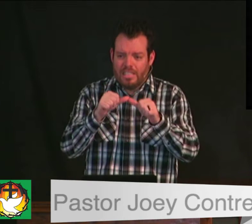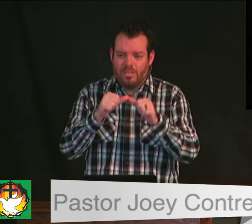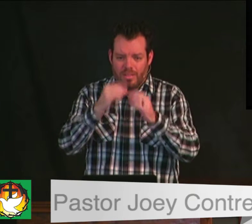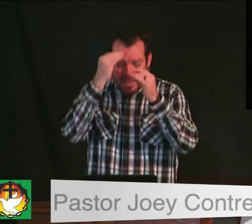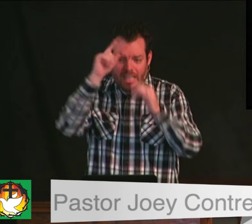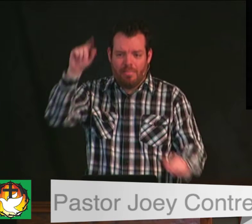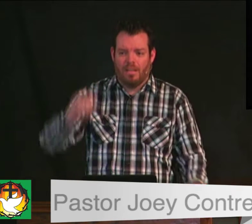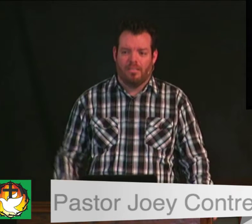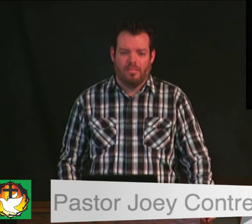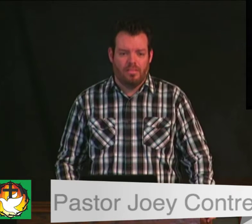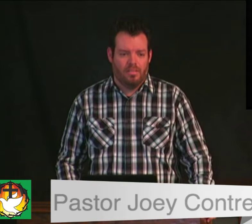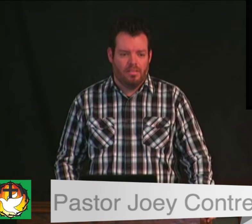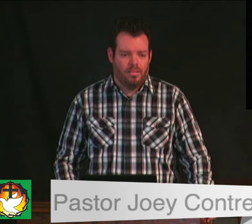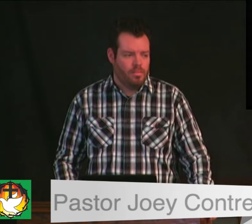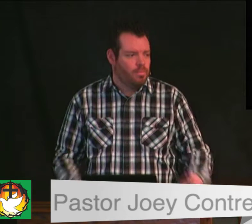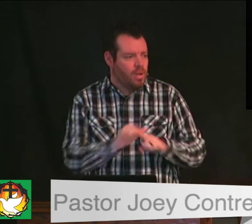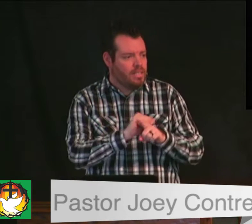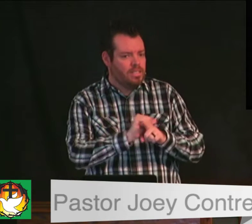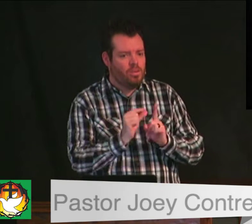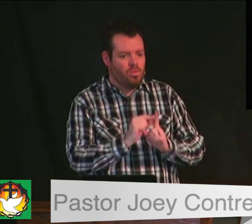continue thinking about him. Practice the word.